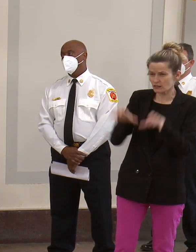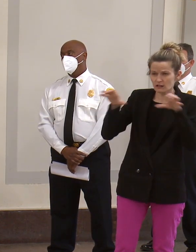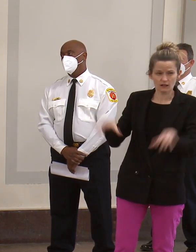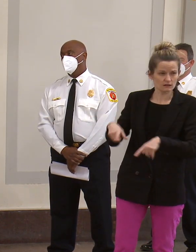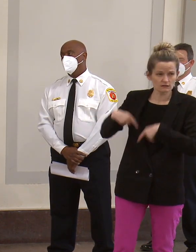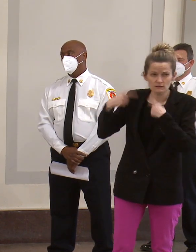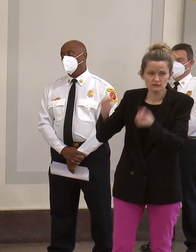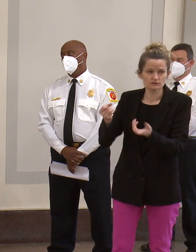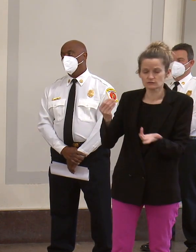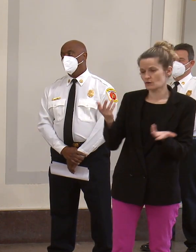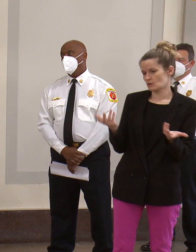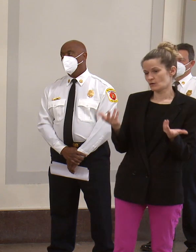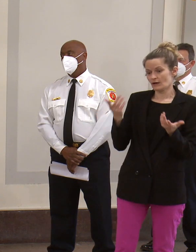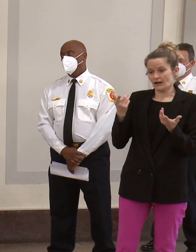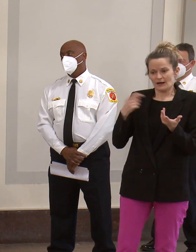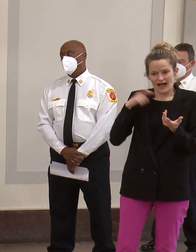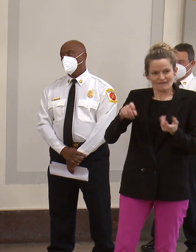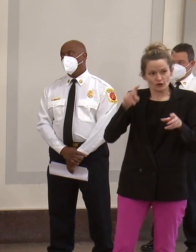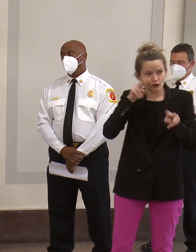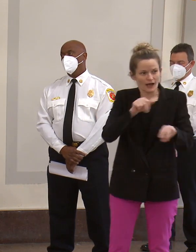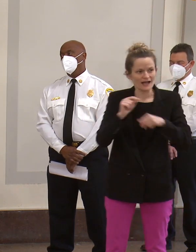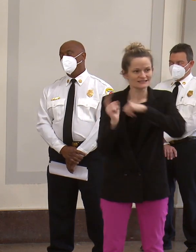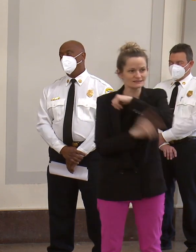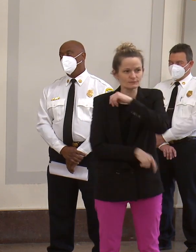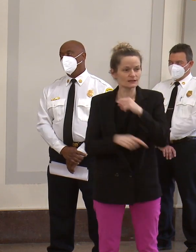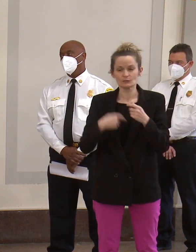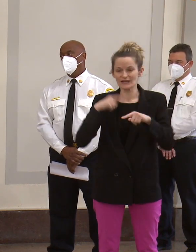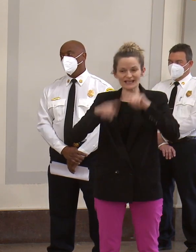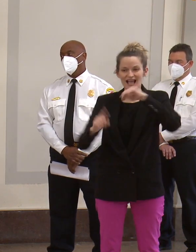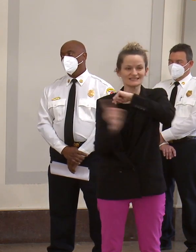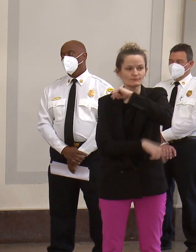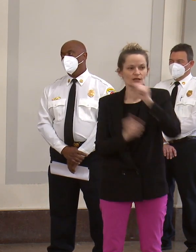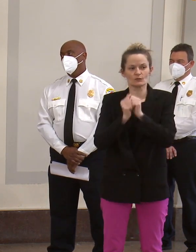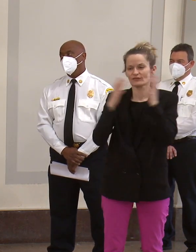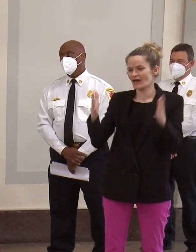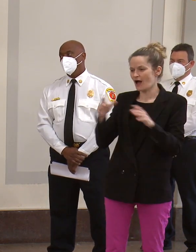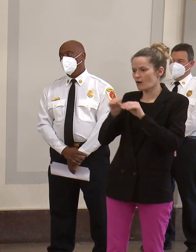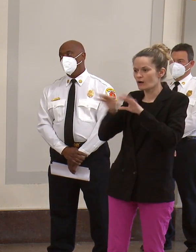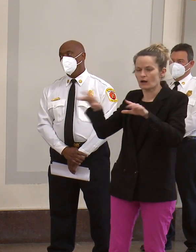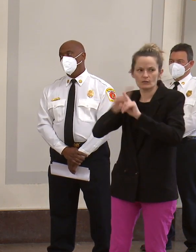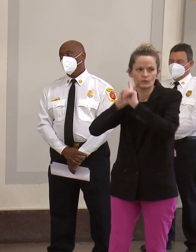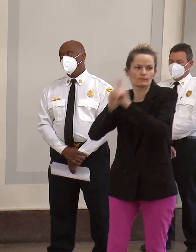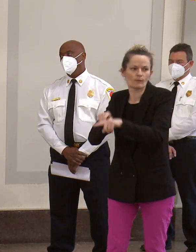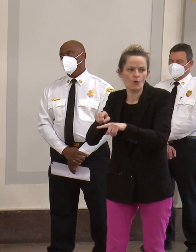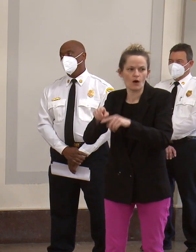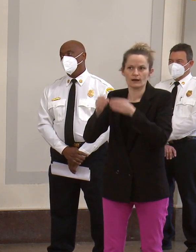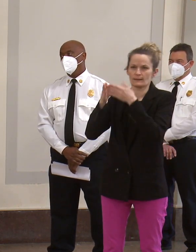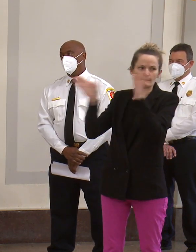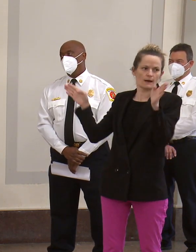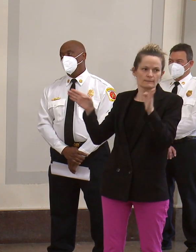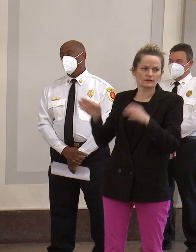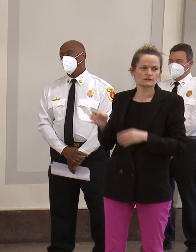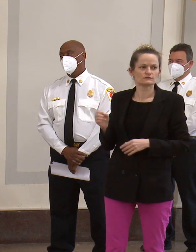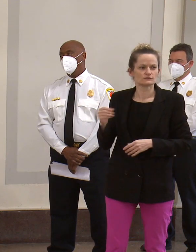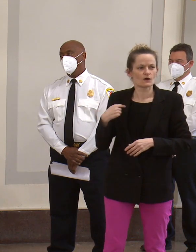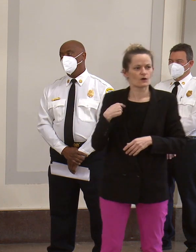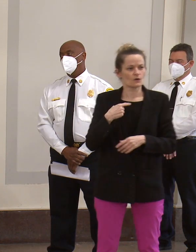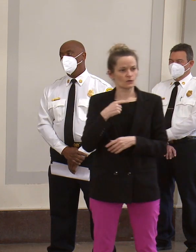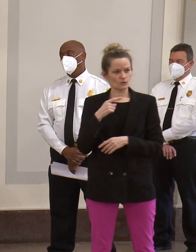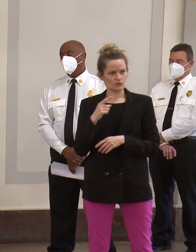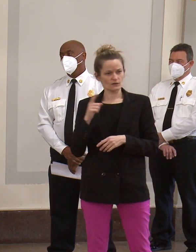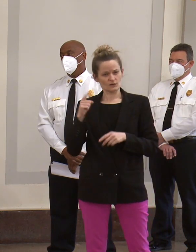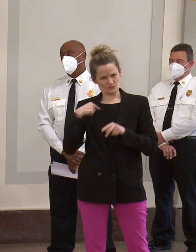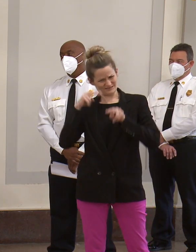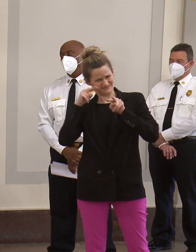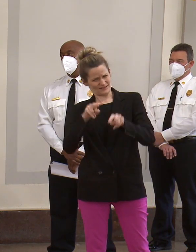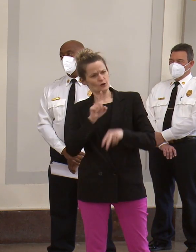happened without the report coming out in the public. The real reality and the real thing that we have to understand is, was action